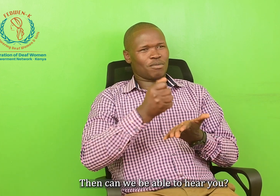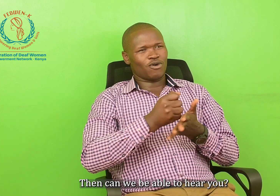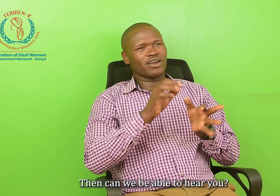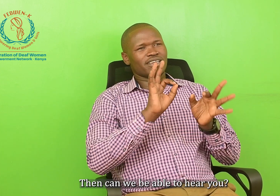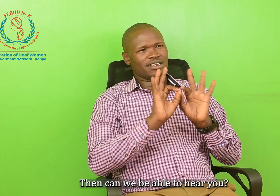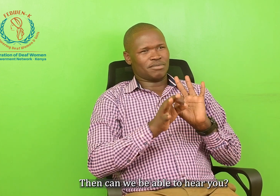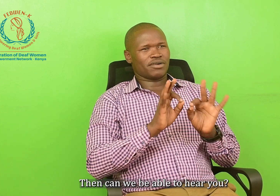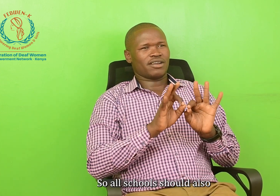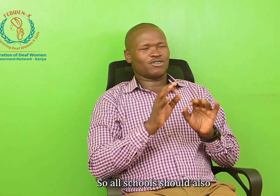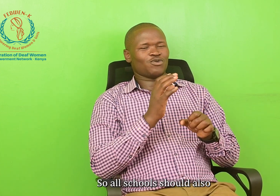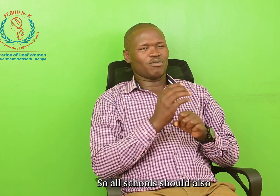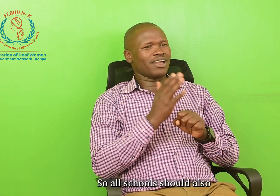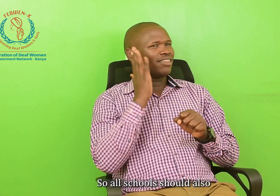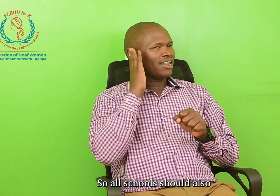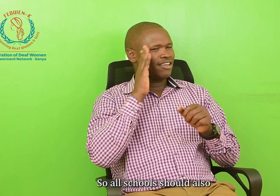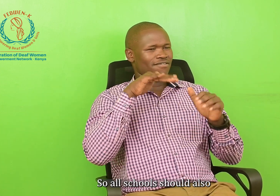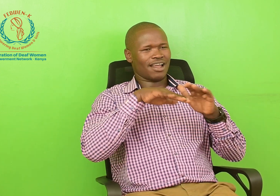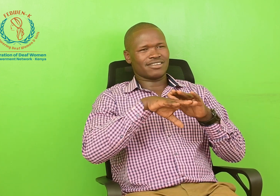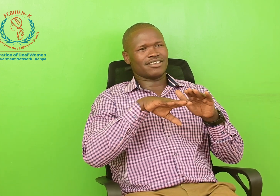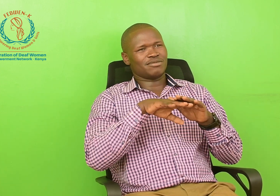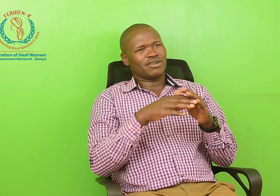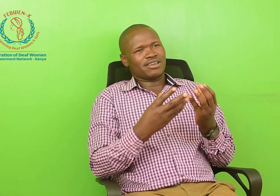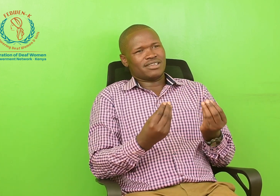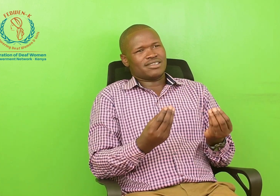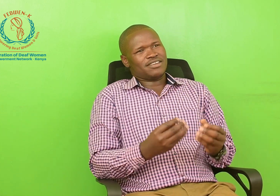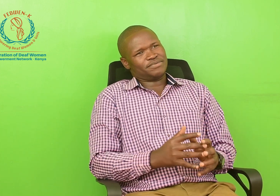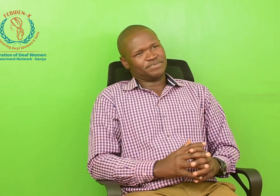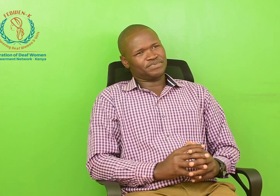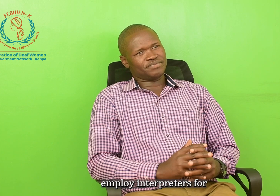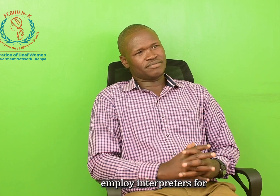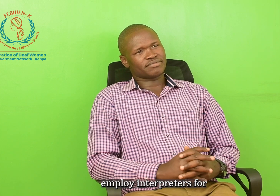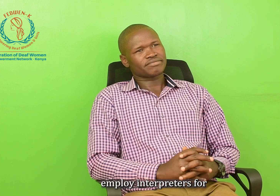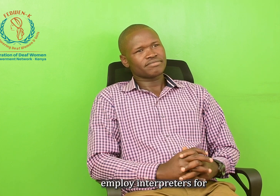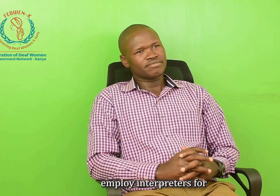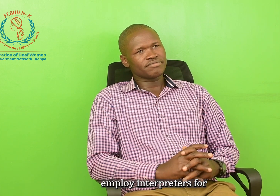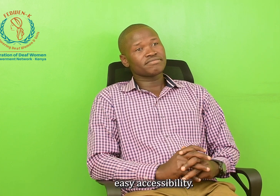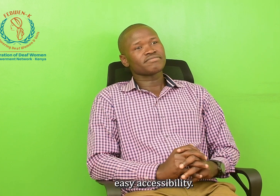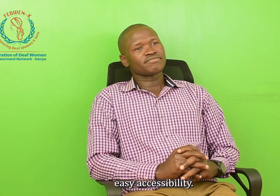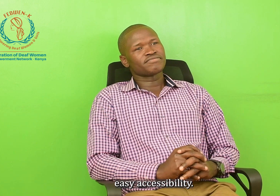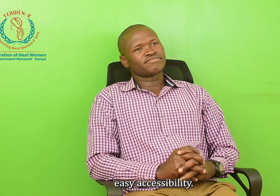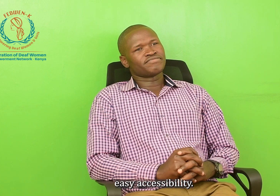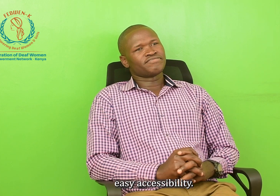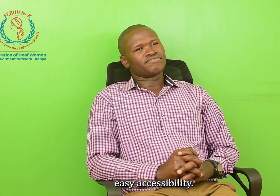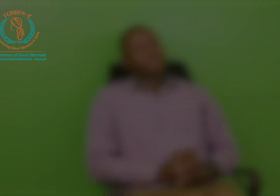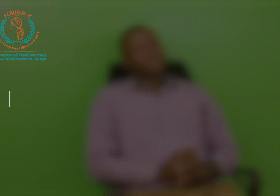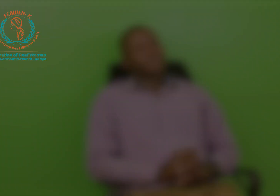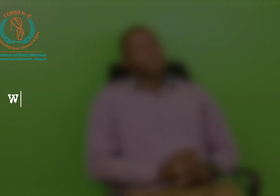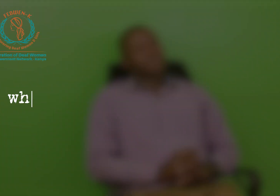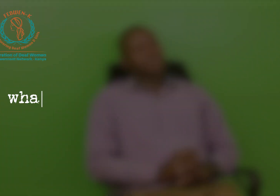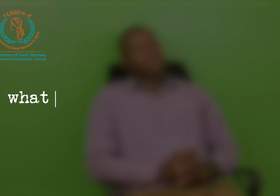to hear you? So all schools should also employ interpreters for easy accessibility.